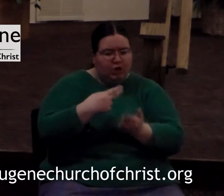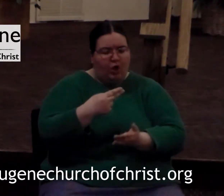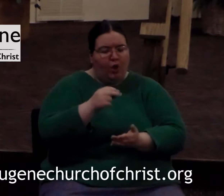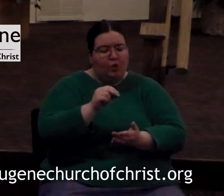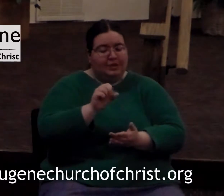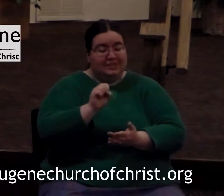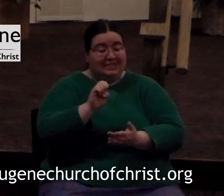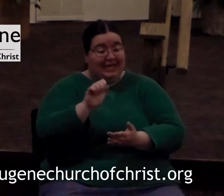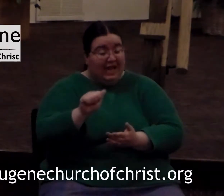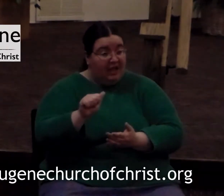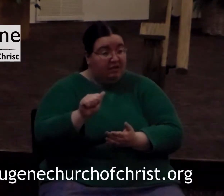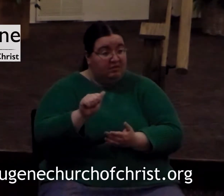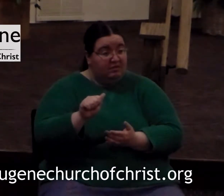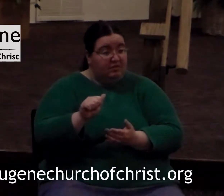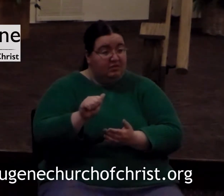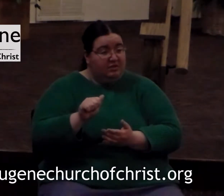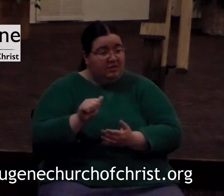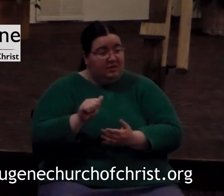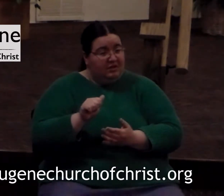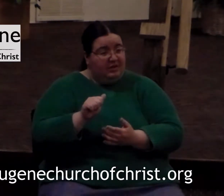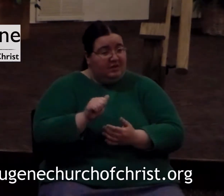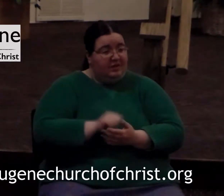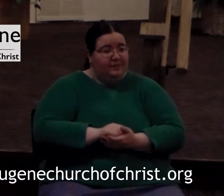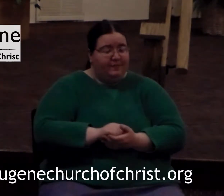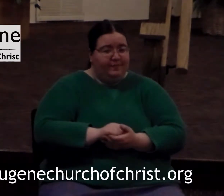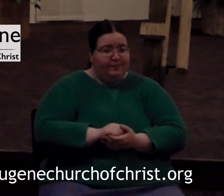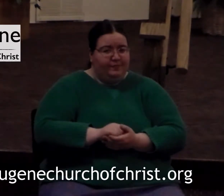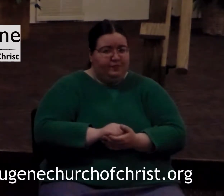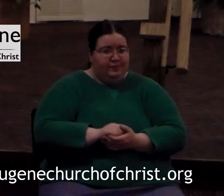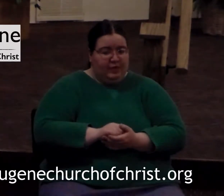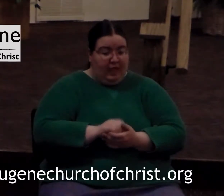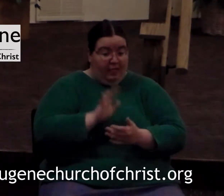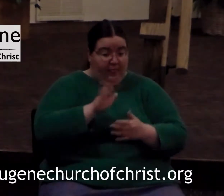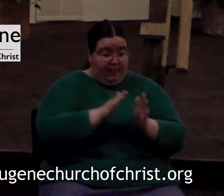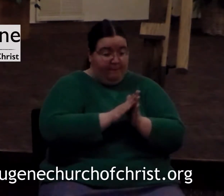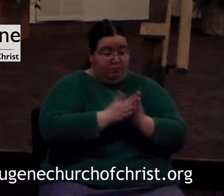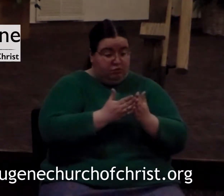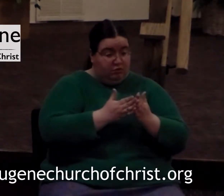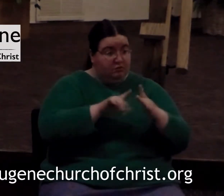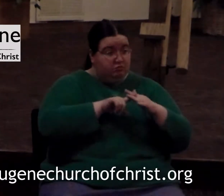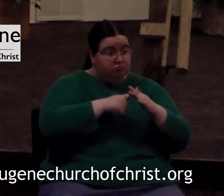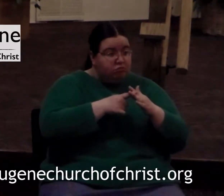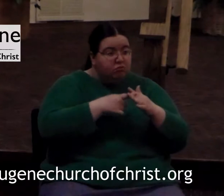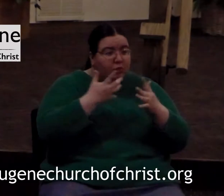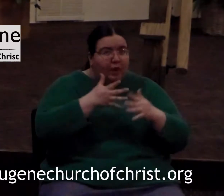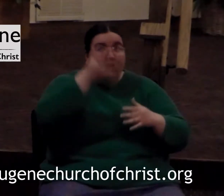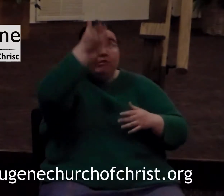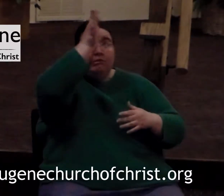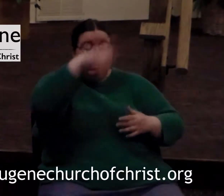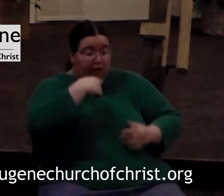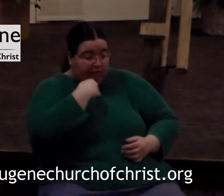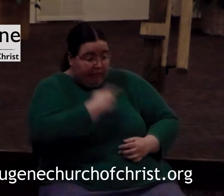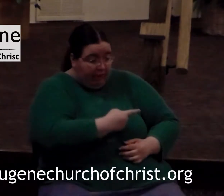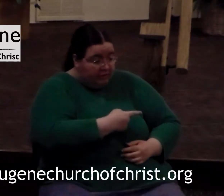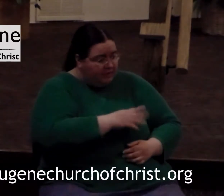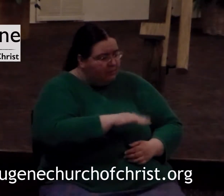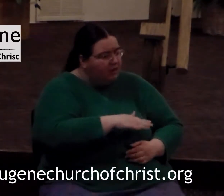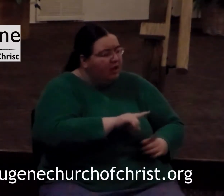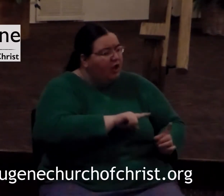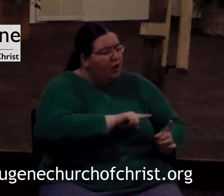3 verses of the book, is told by God to go find himself an adulterous woman in an evil land. This is not how